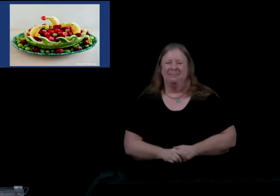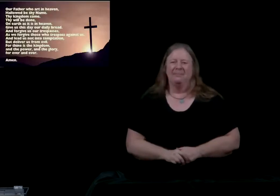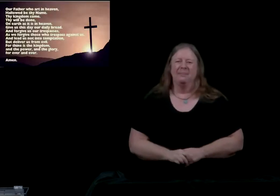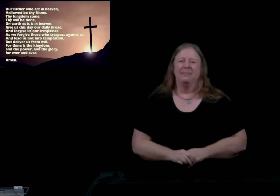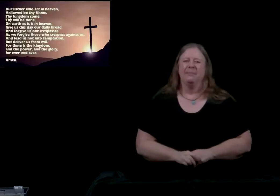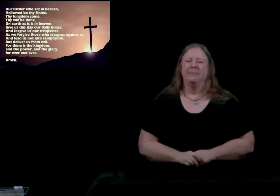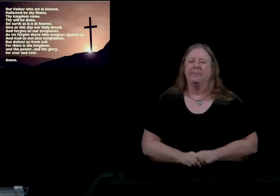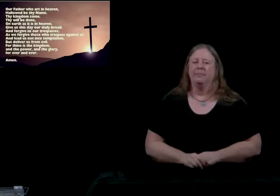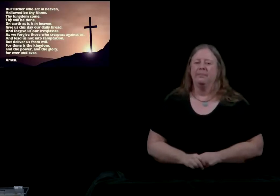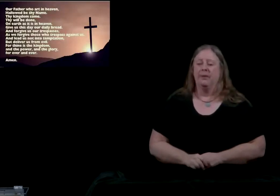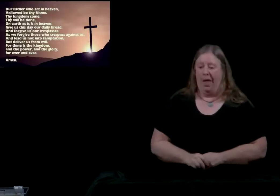Okay.